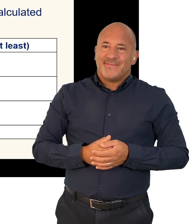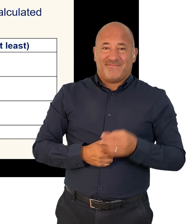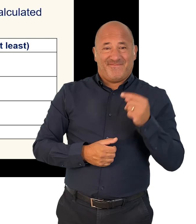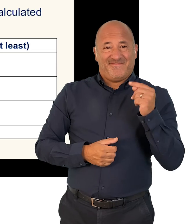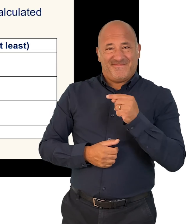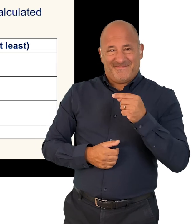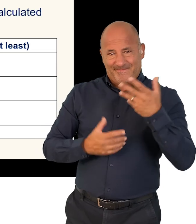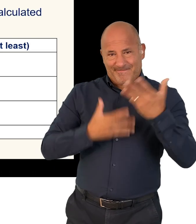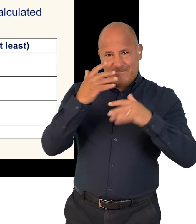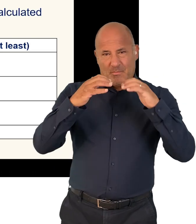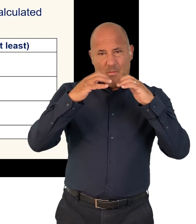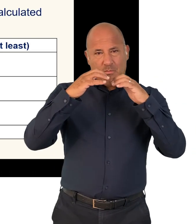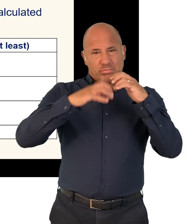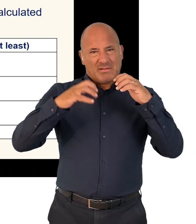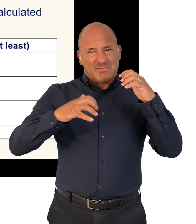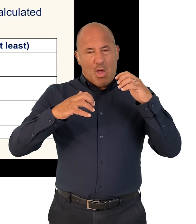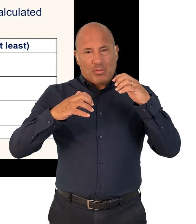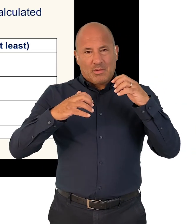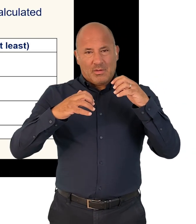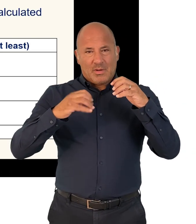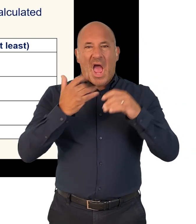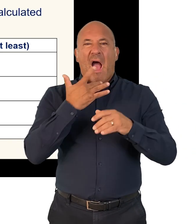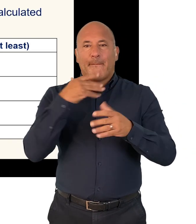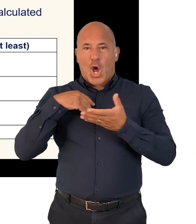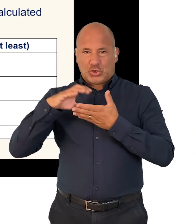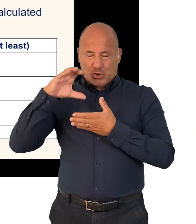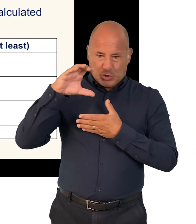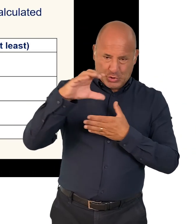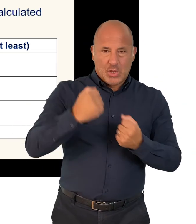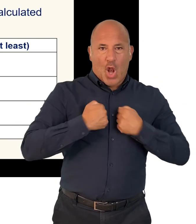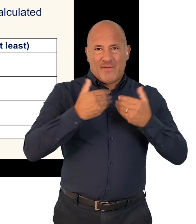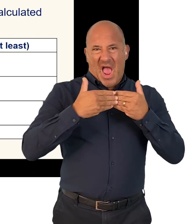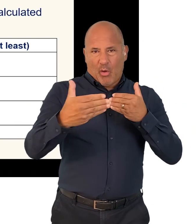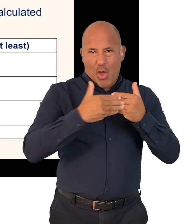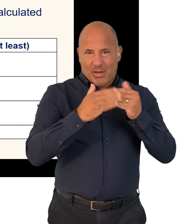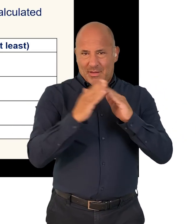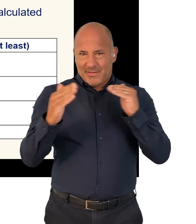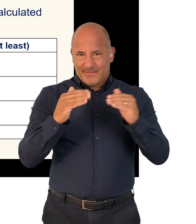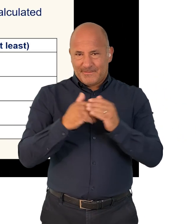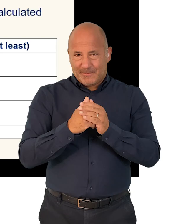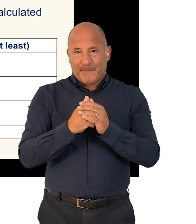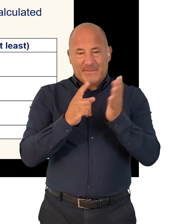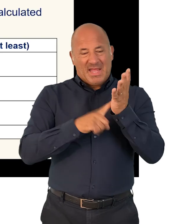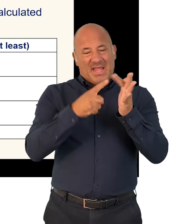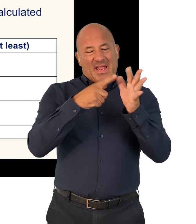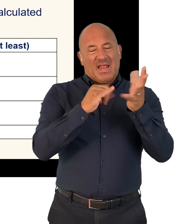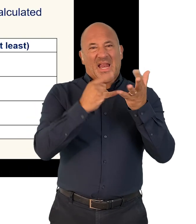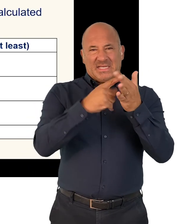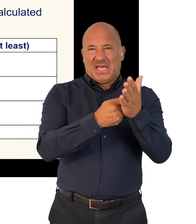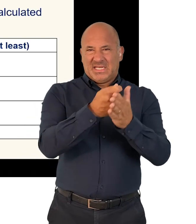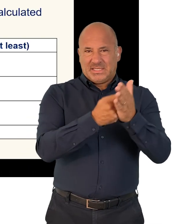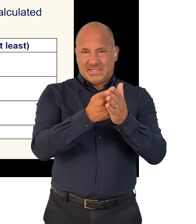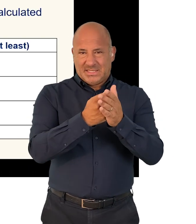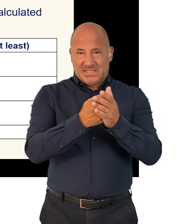This slide breaks down the requirements for ownership against the size of the grant being applied for. The lease must be for at least